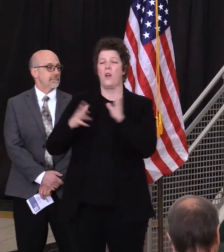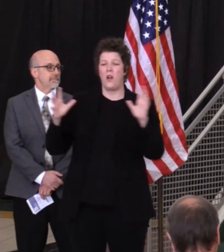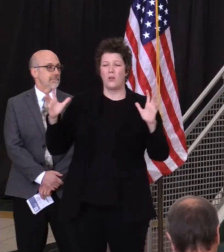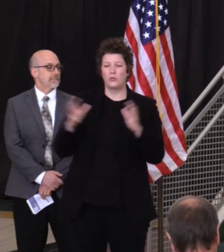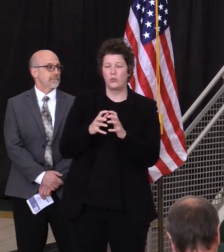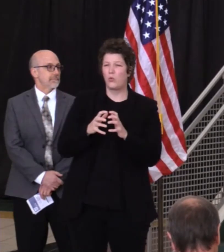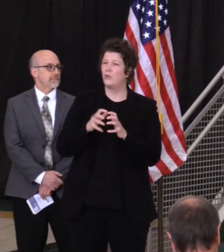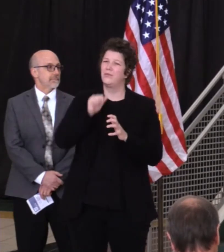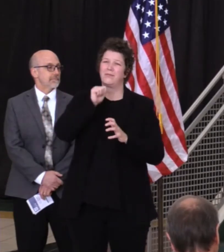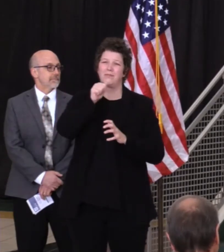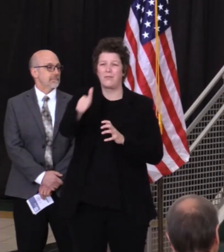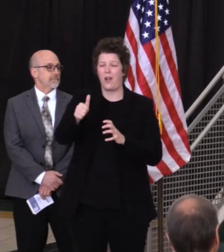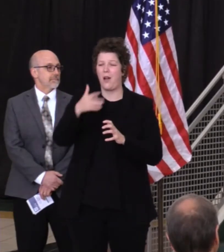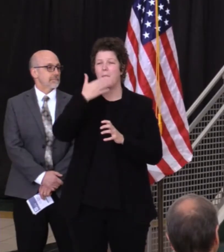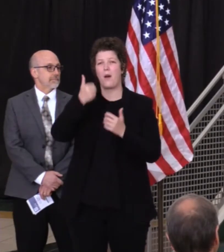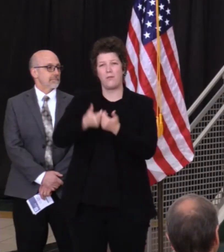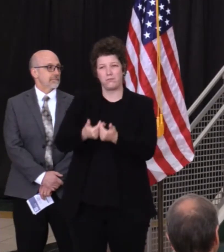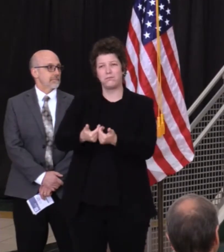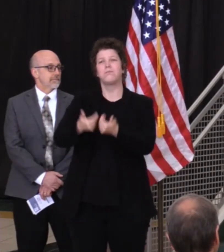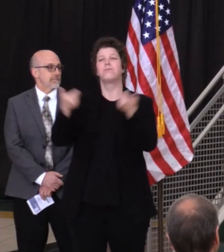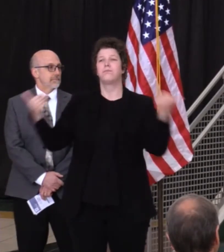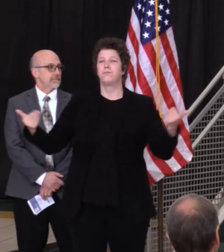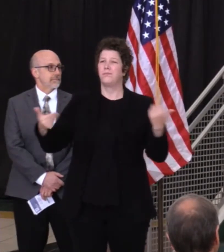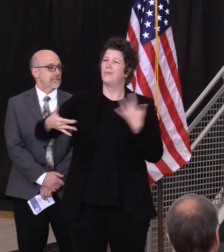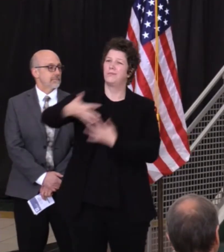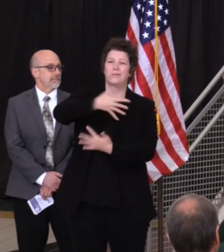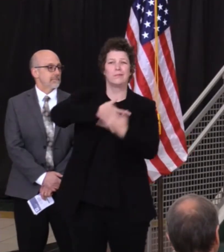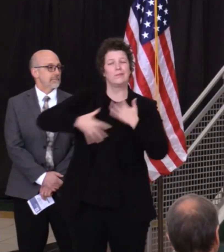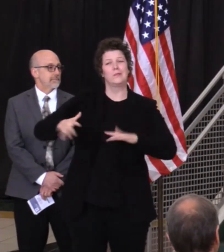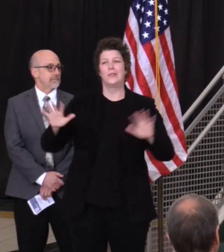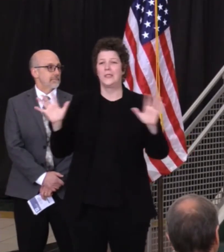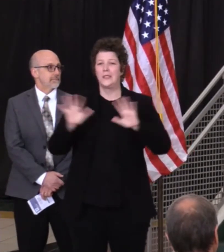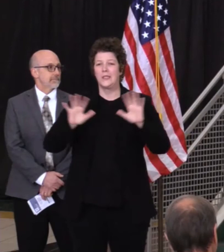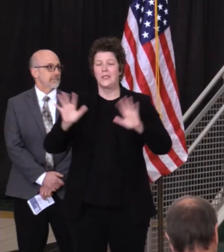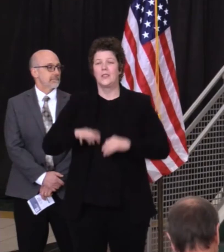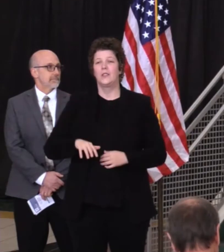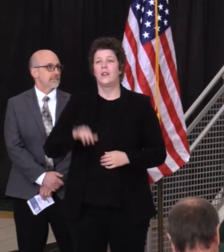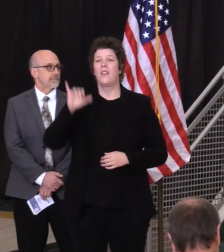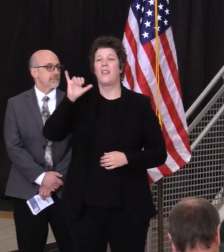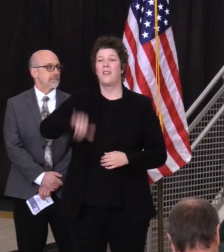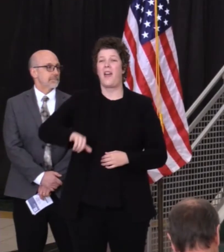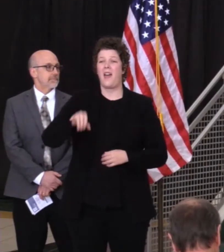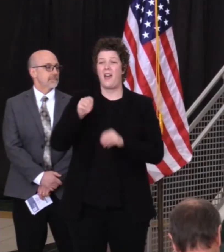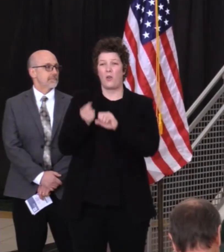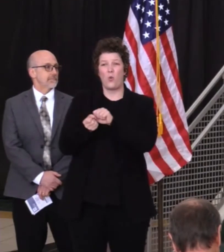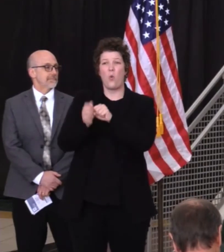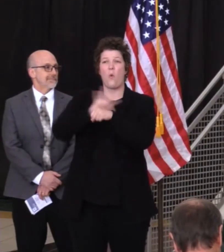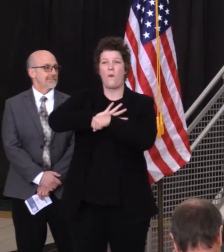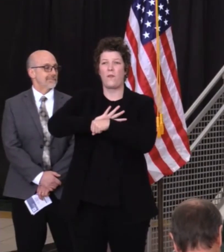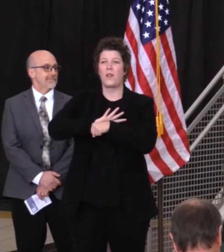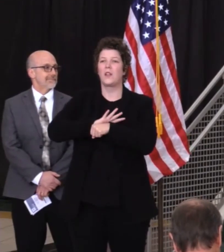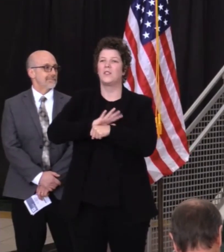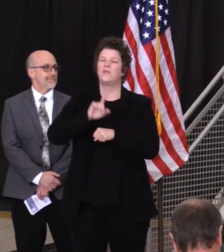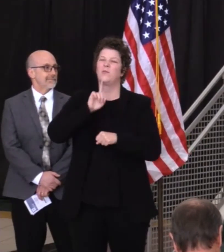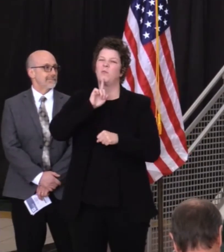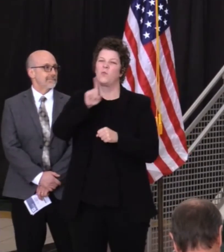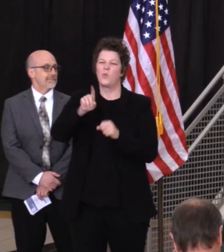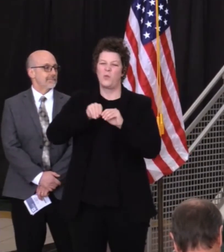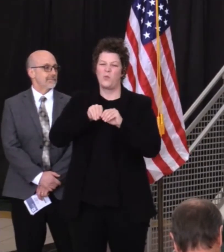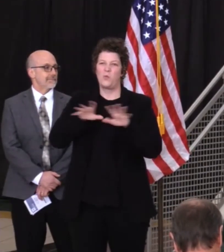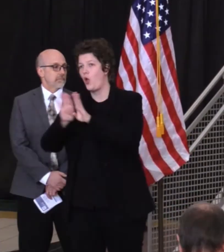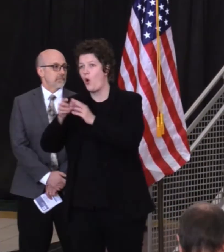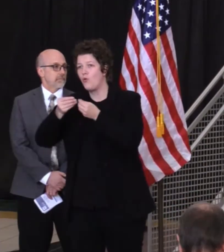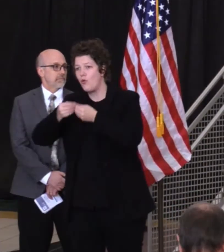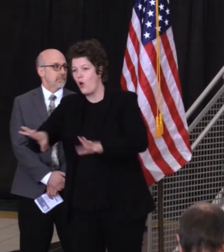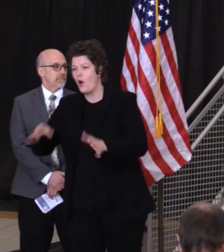a virus that transmits from social contact can only be slowed by reducing that social contact, staying away